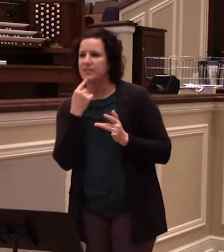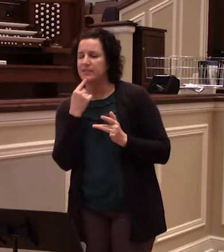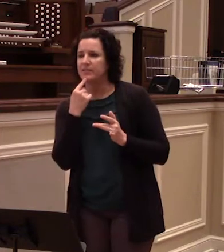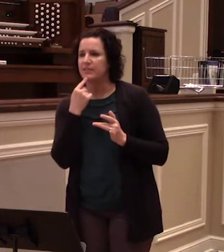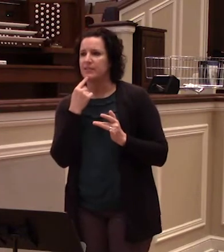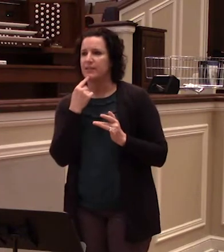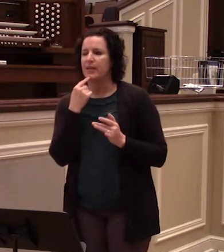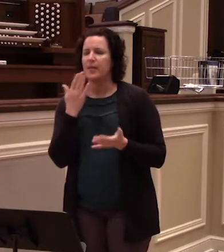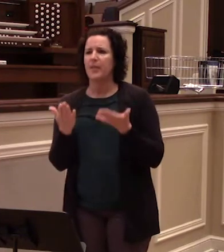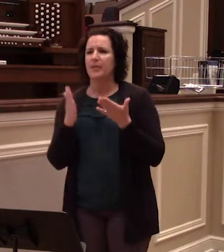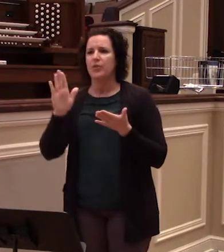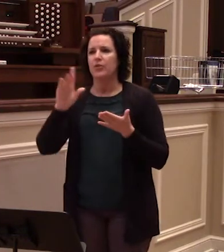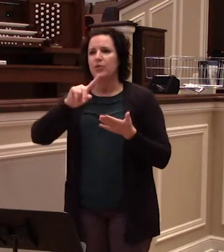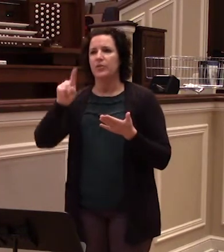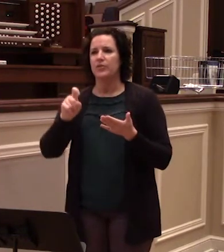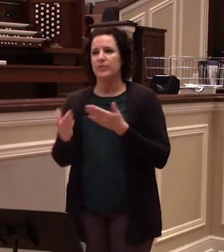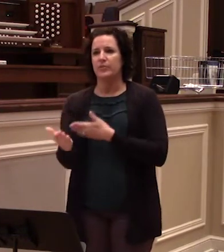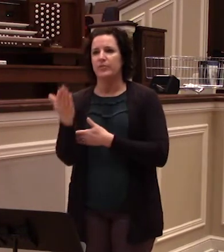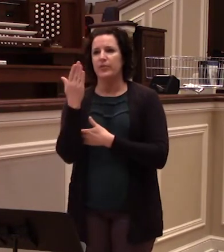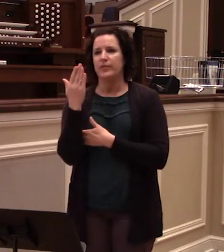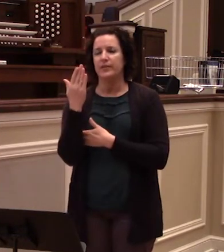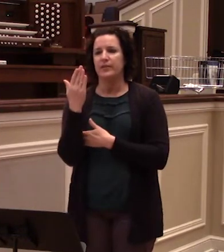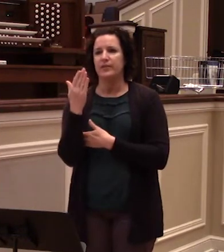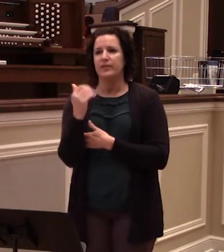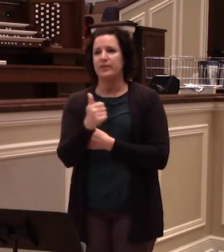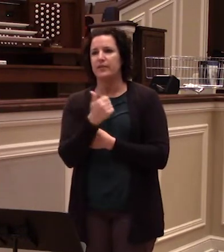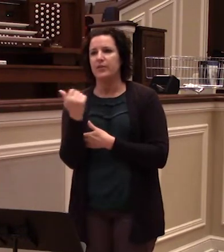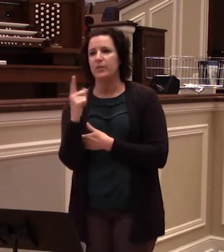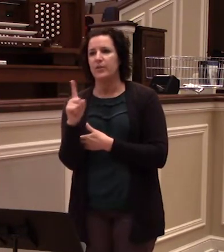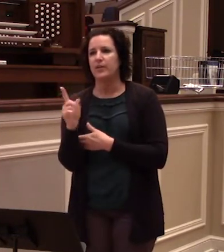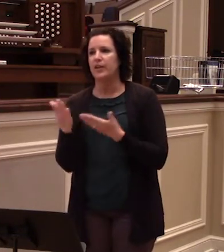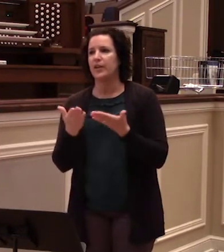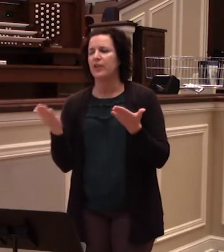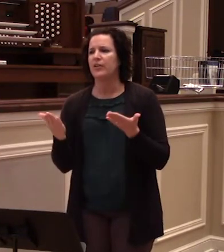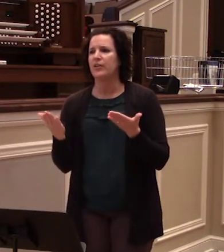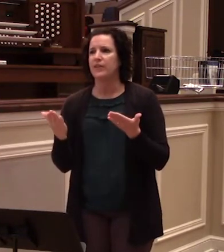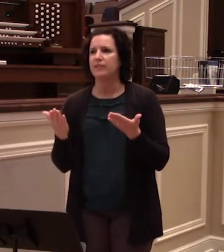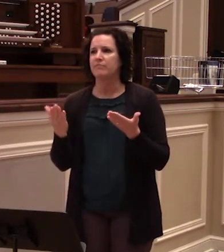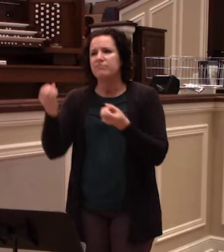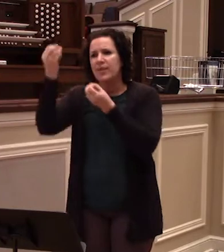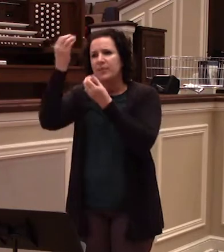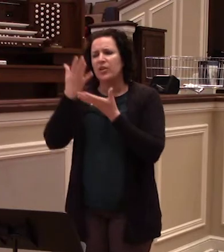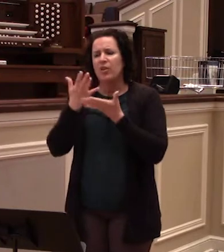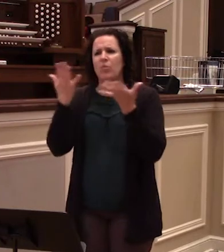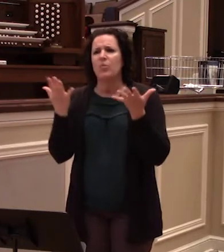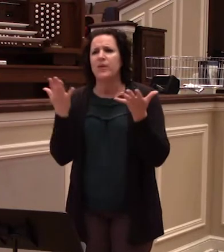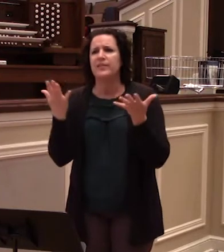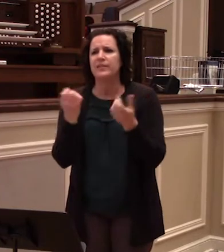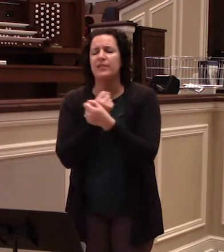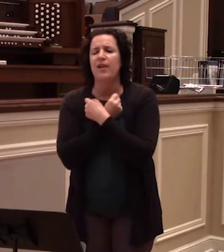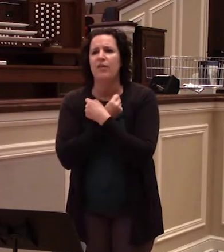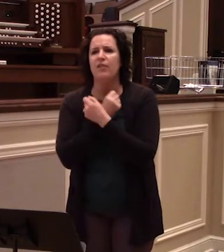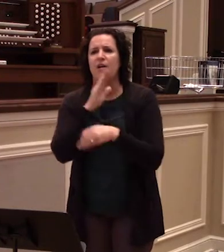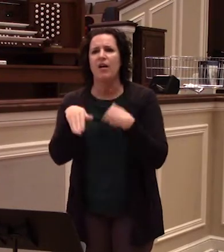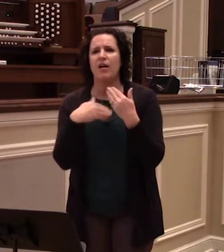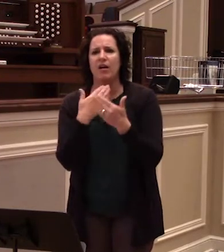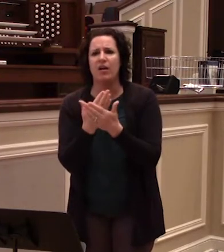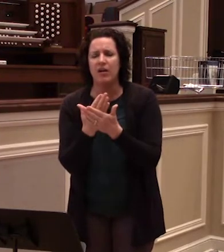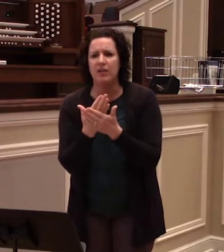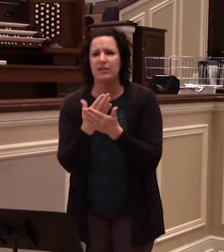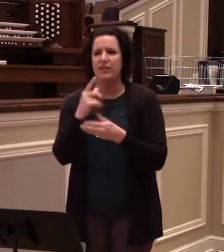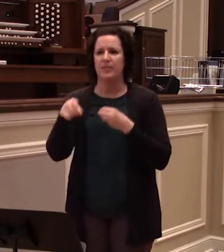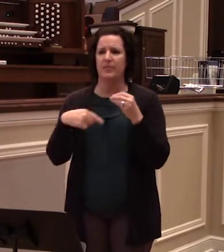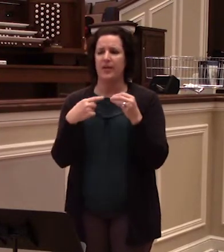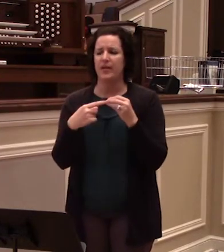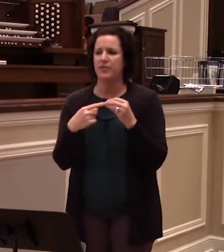And so maybe your question this morning is there anyone who can tell me what love is all about? When we break down the deep longing of the heart of